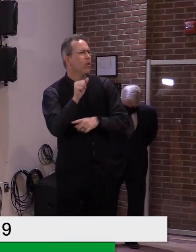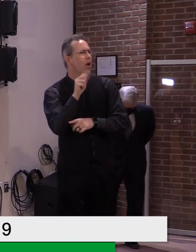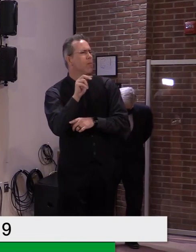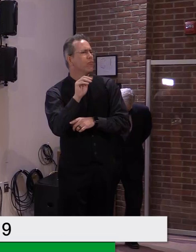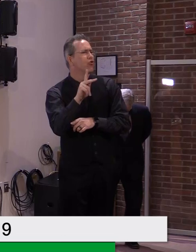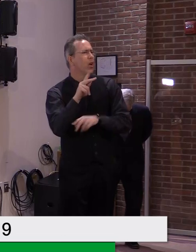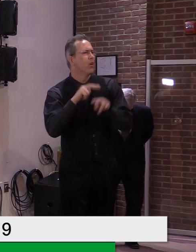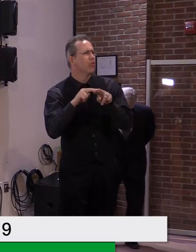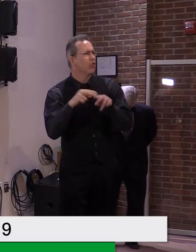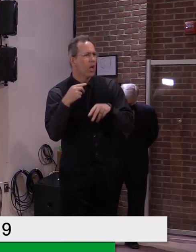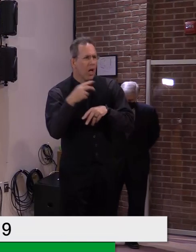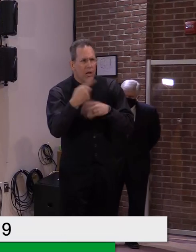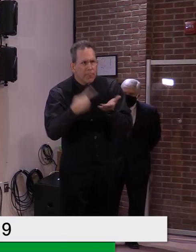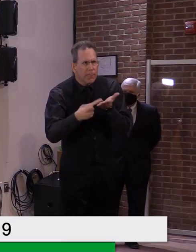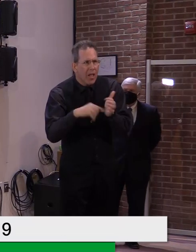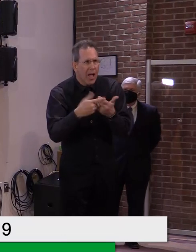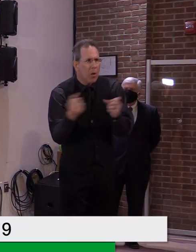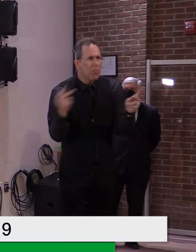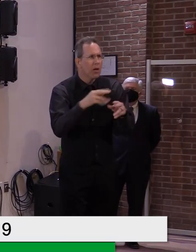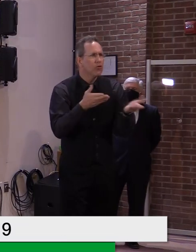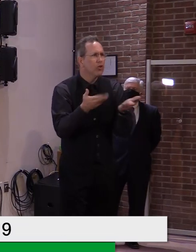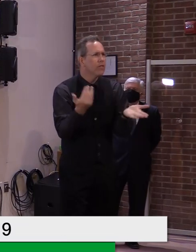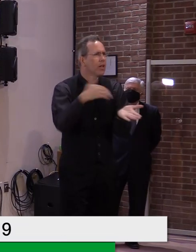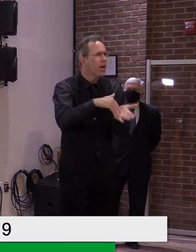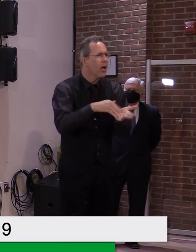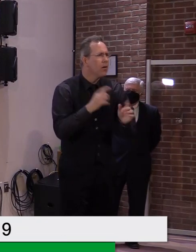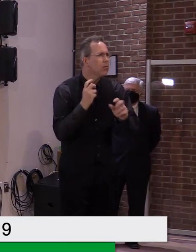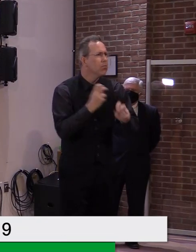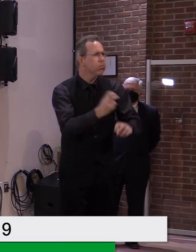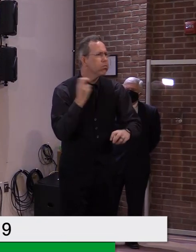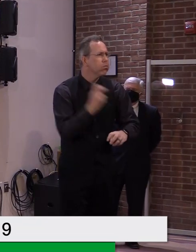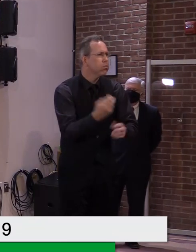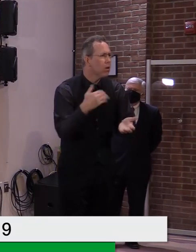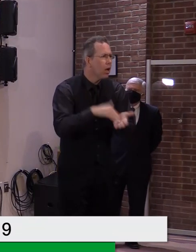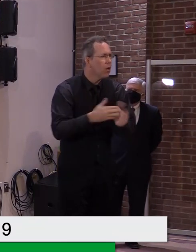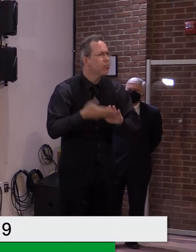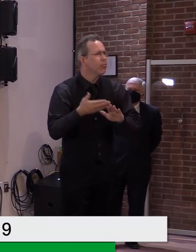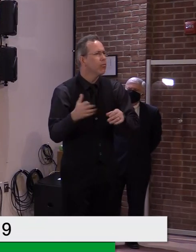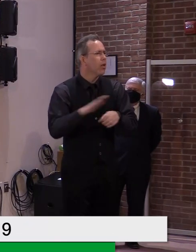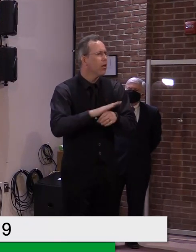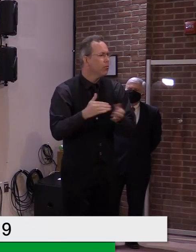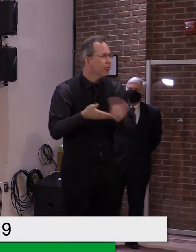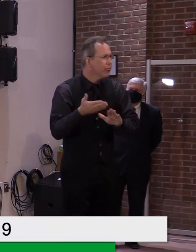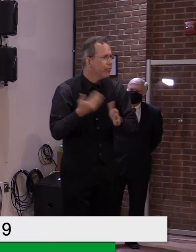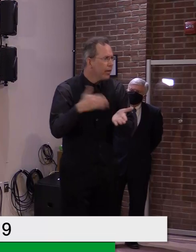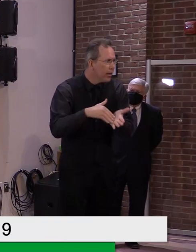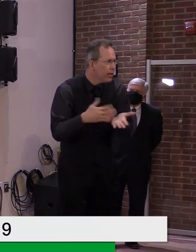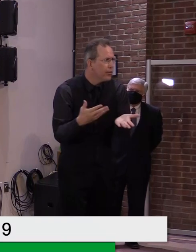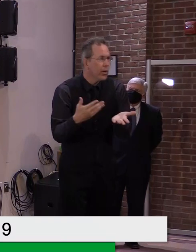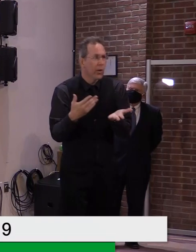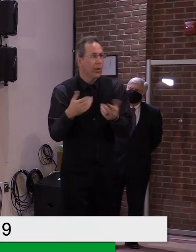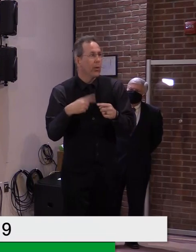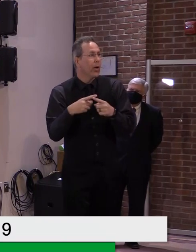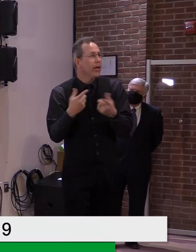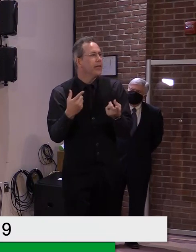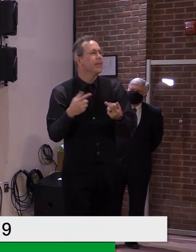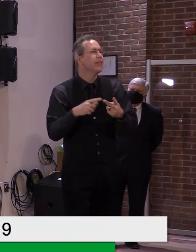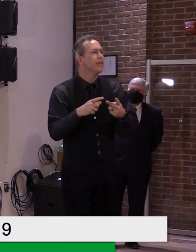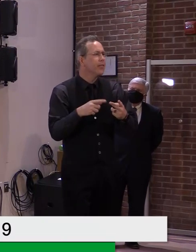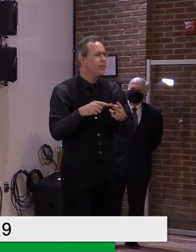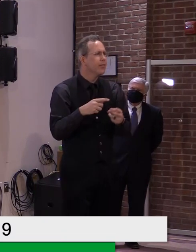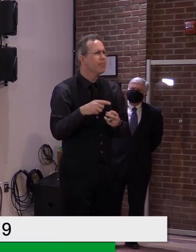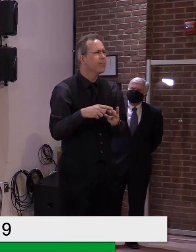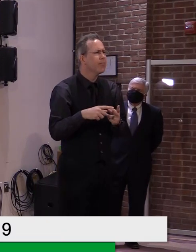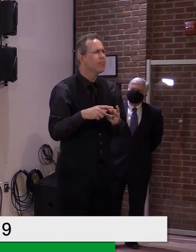and being fully operational. They had told us it's both the Vermonter and the Ethan Allen will be up and going in the